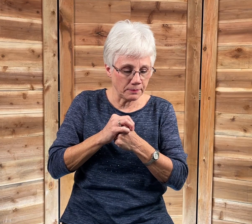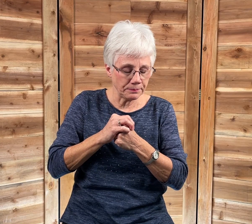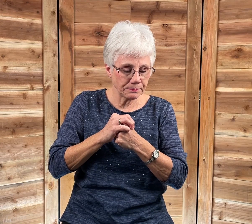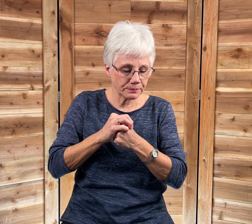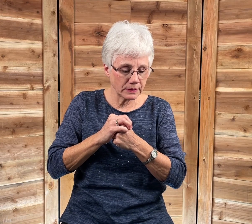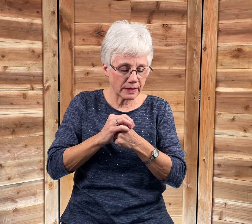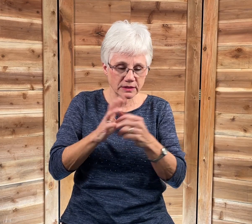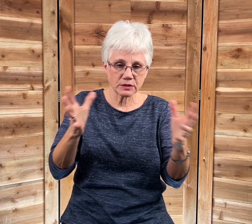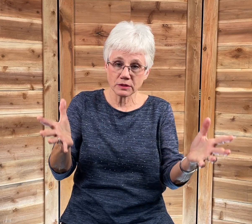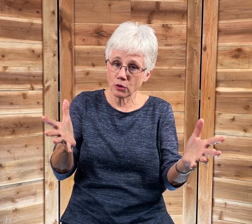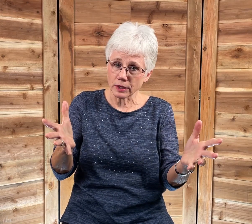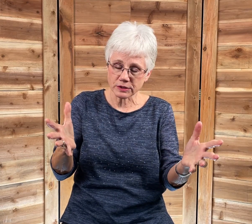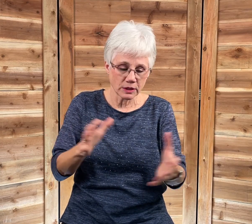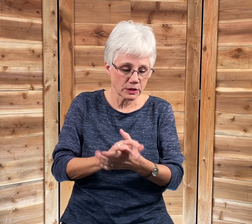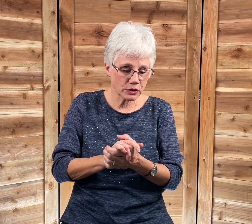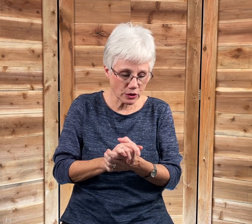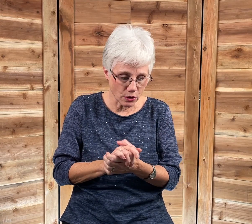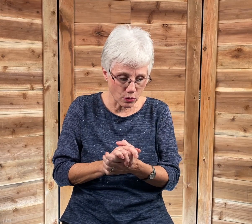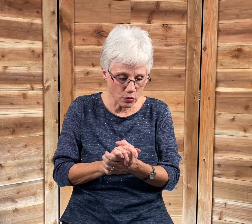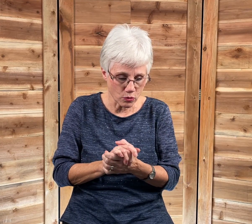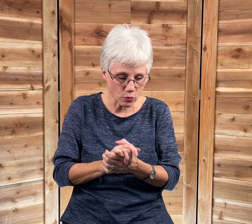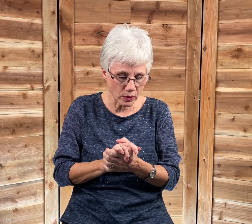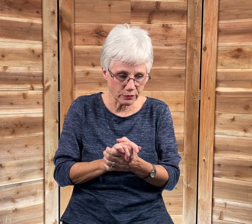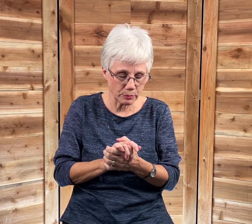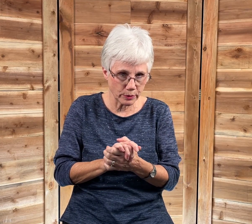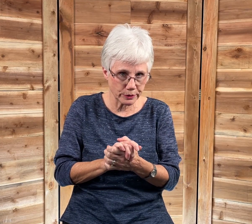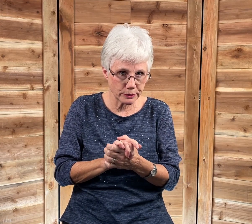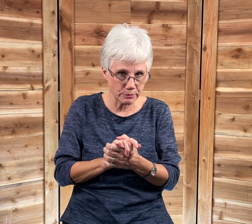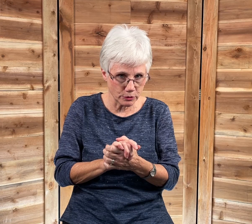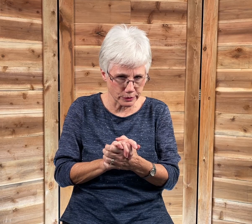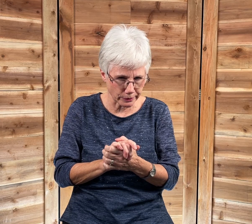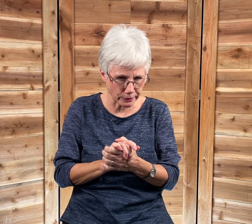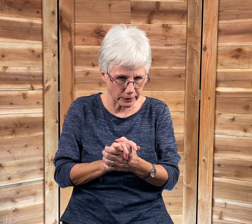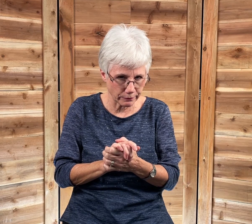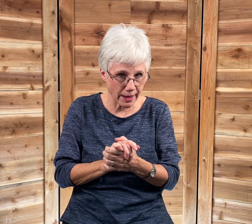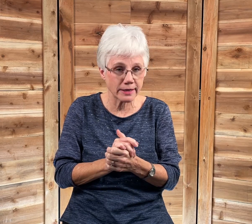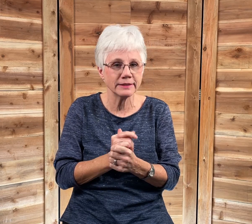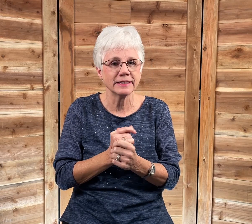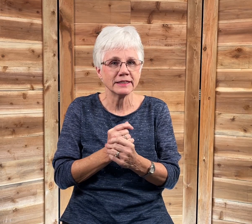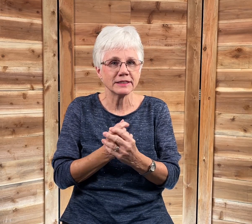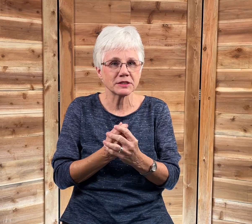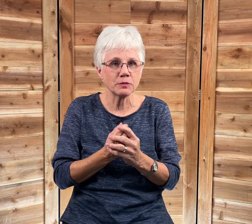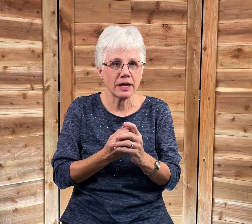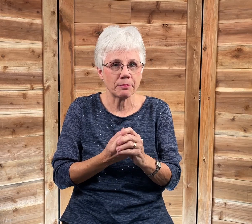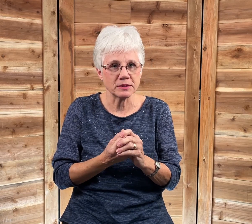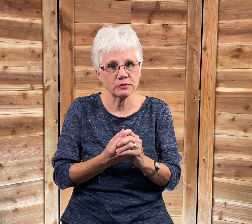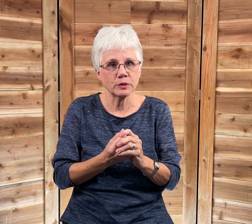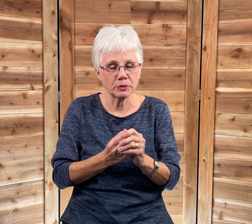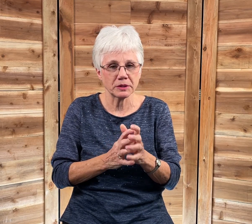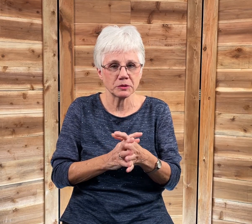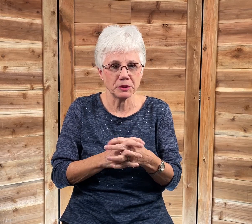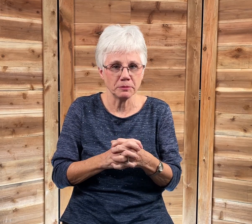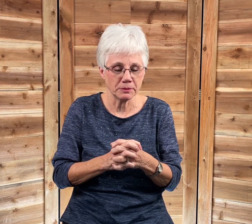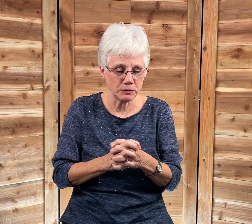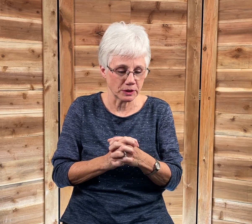Anyway, that's the chorus. So what if we put it to music? Are you ready for that? Let's see what happens if we